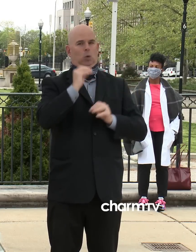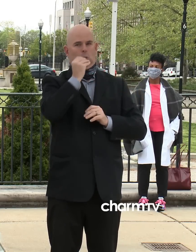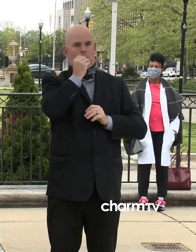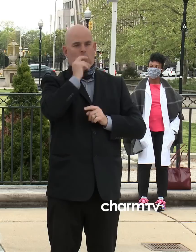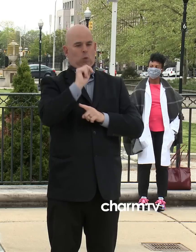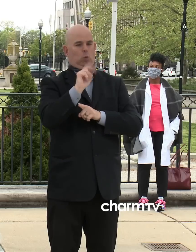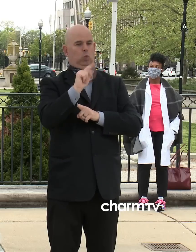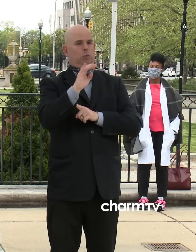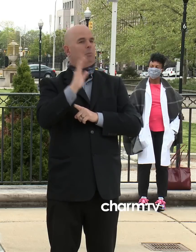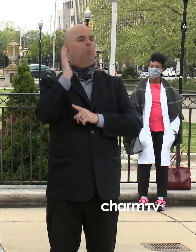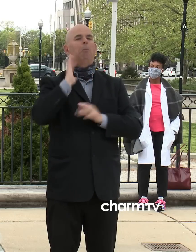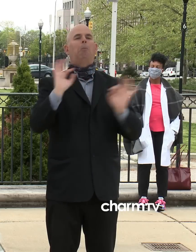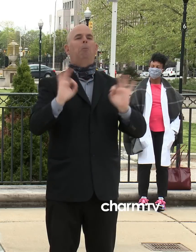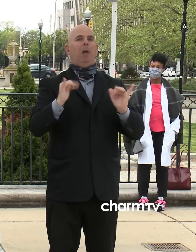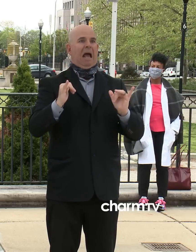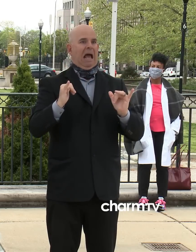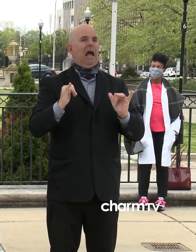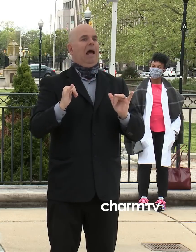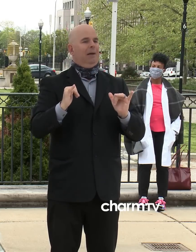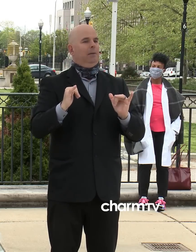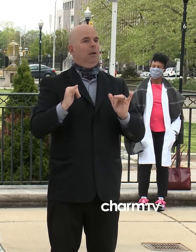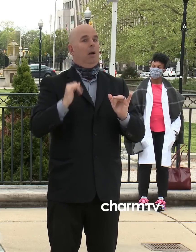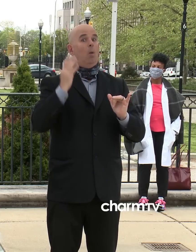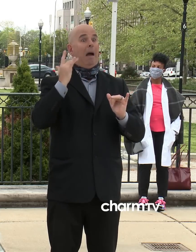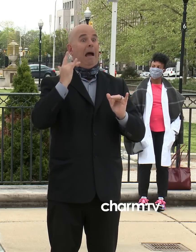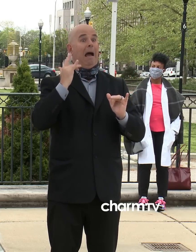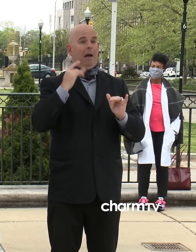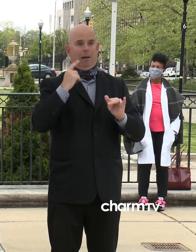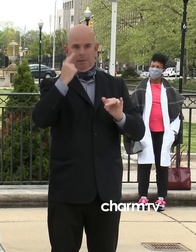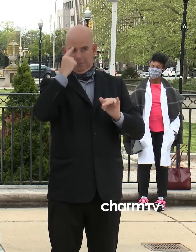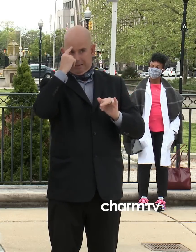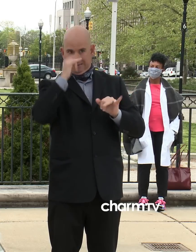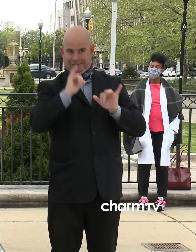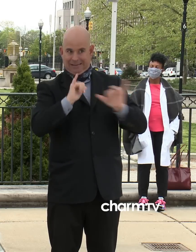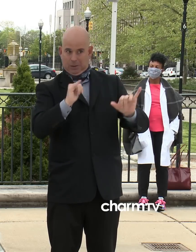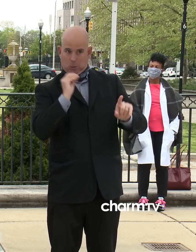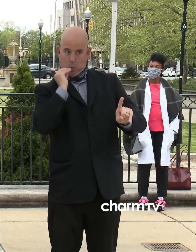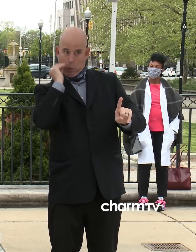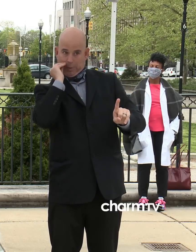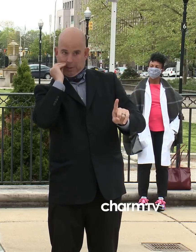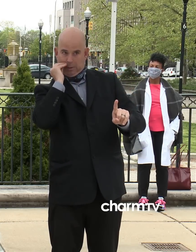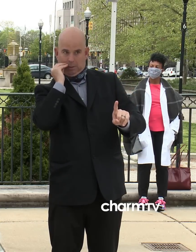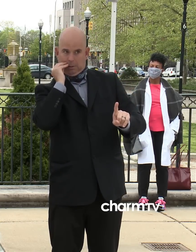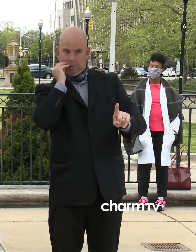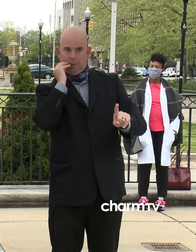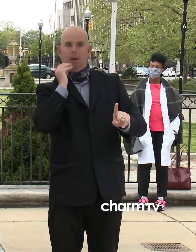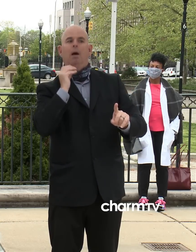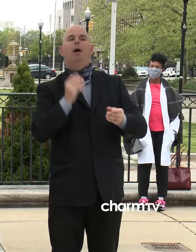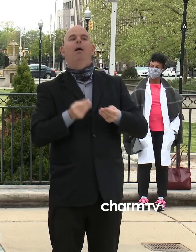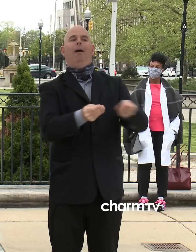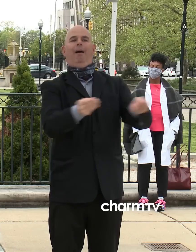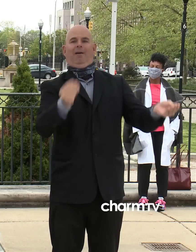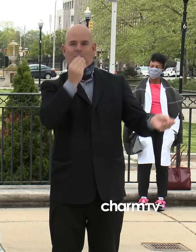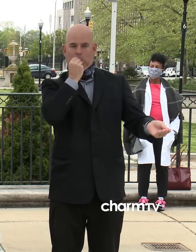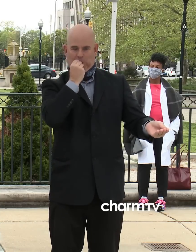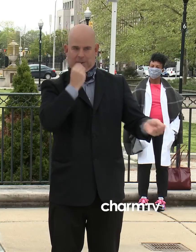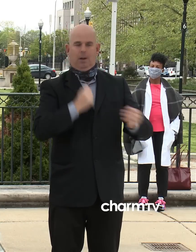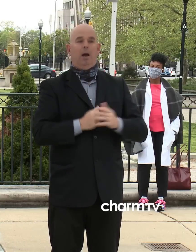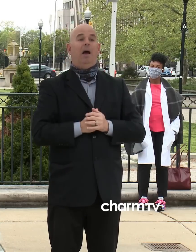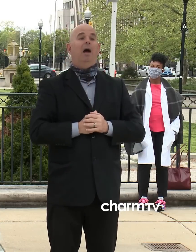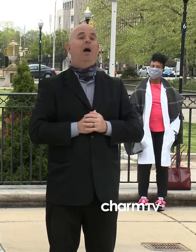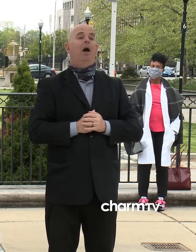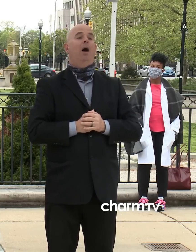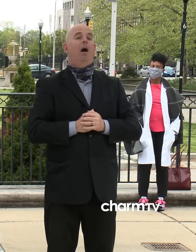only thing to think about when caring for our seniors. Being isolated risks increased feelings of loneliness and